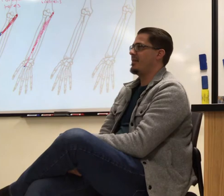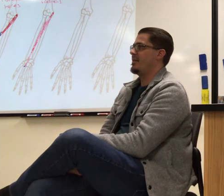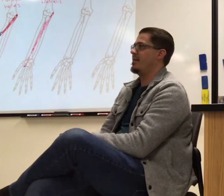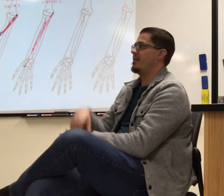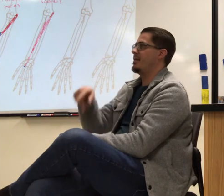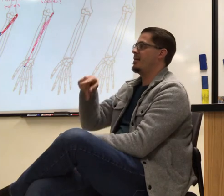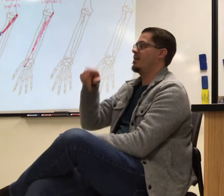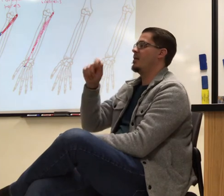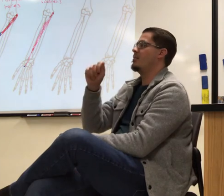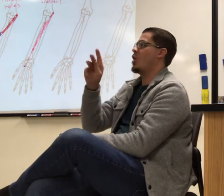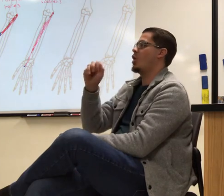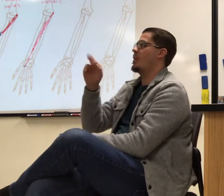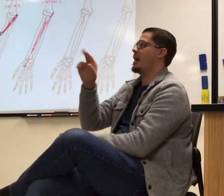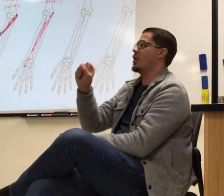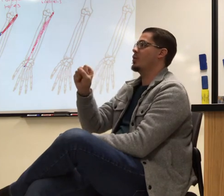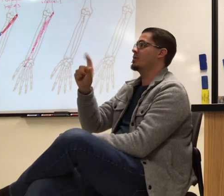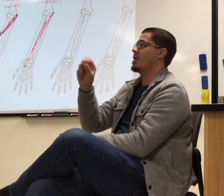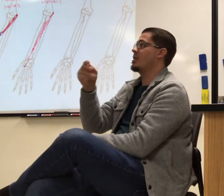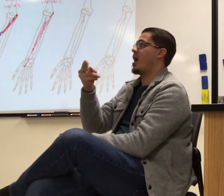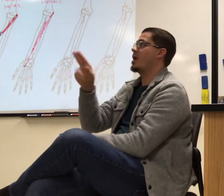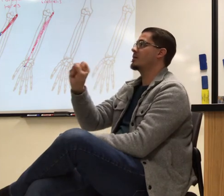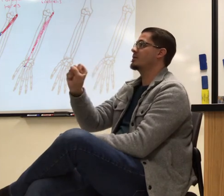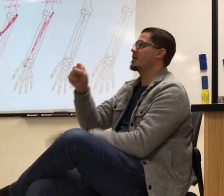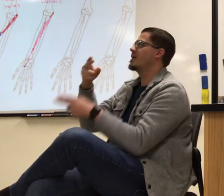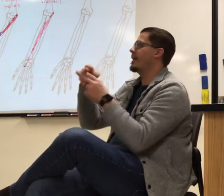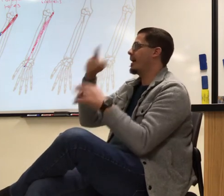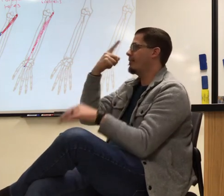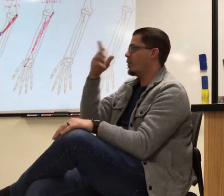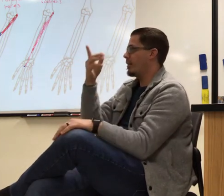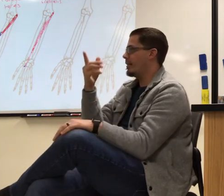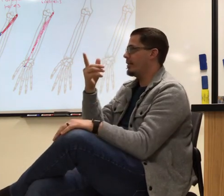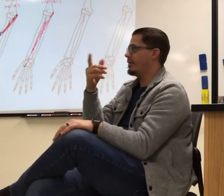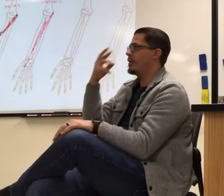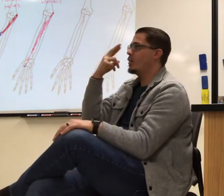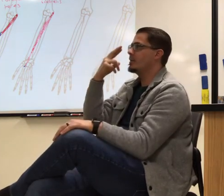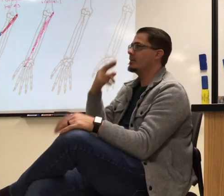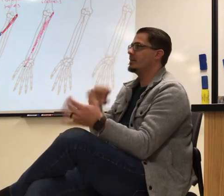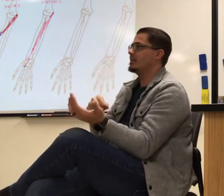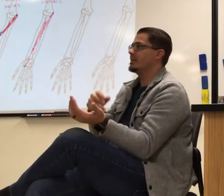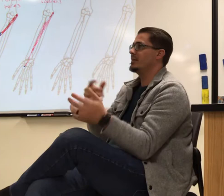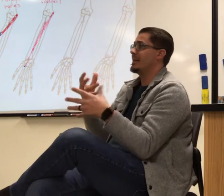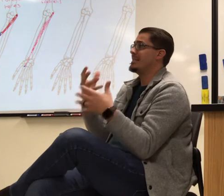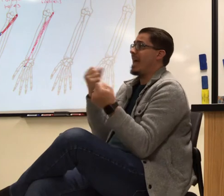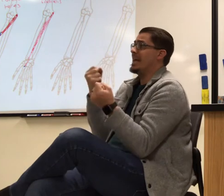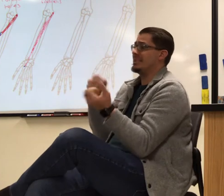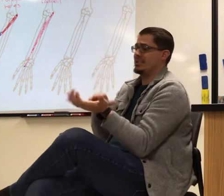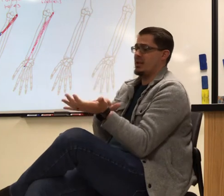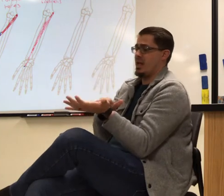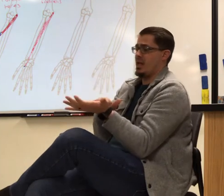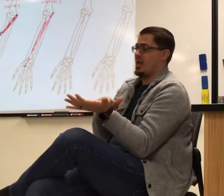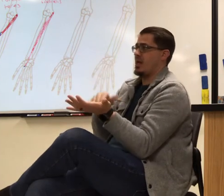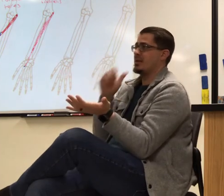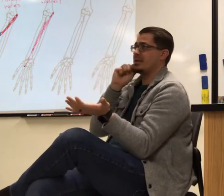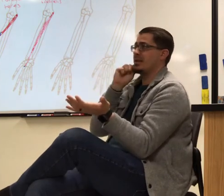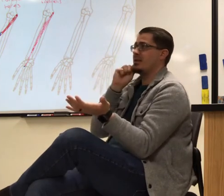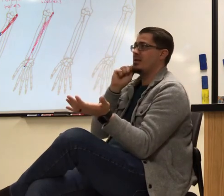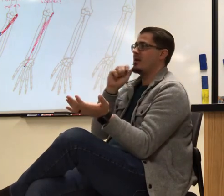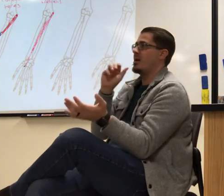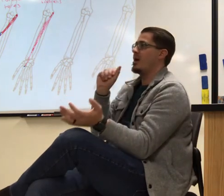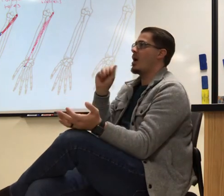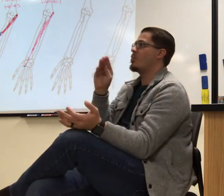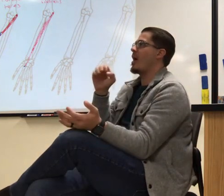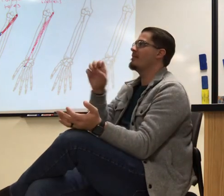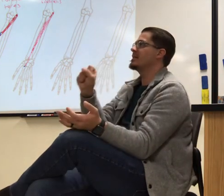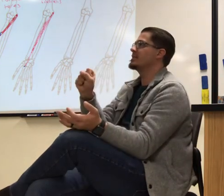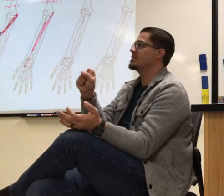Palmaris longus is named for basically this reason, tense palm of skin. there's a brevis, but you